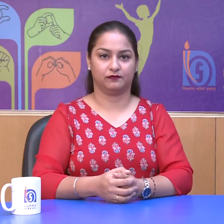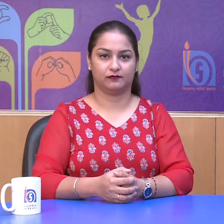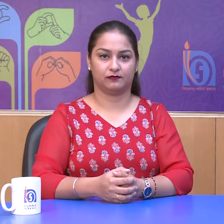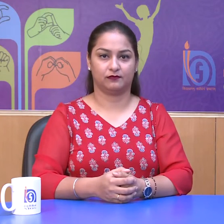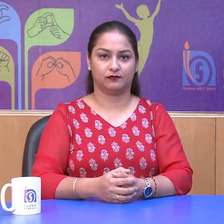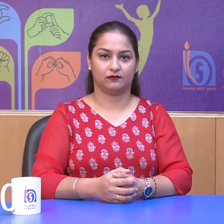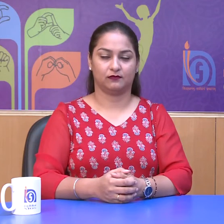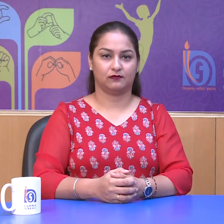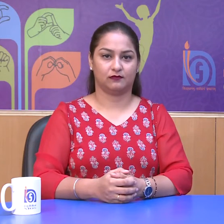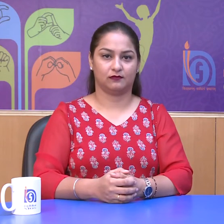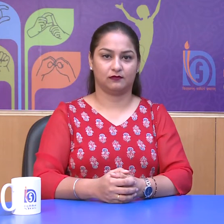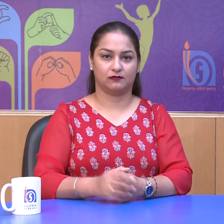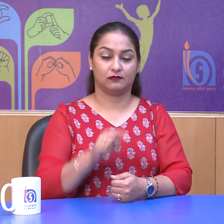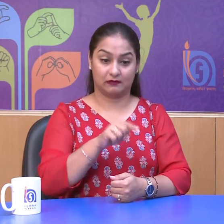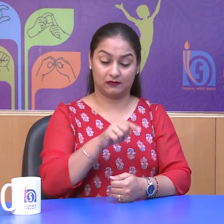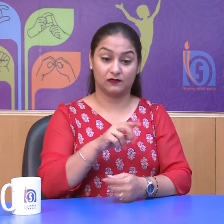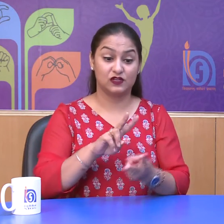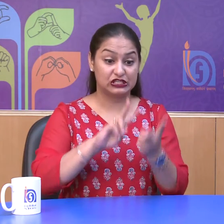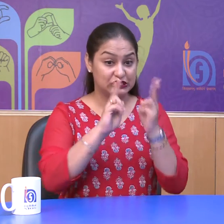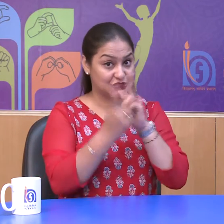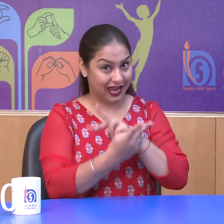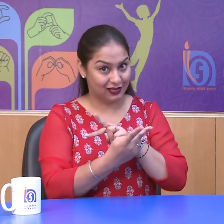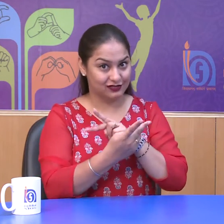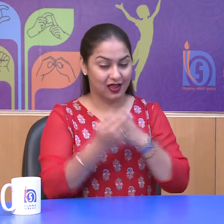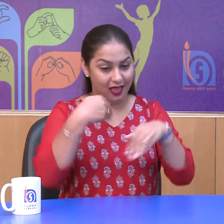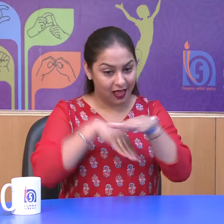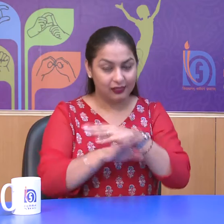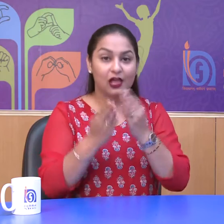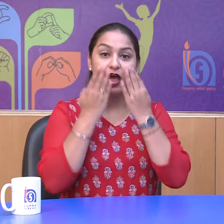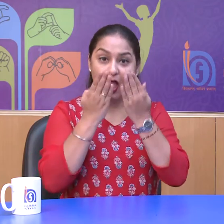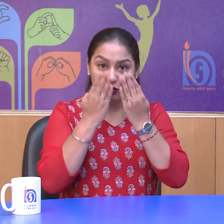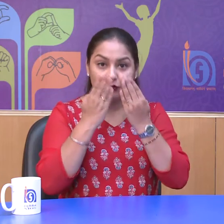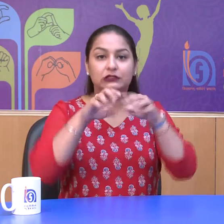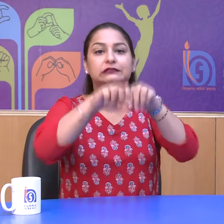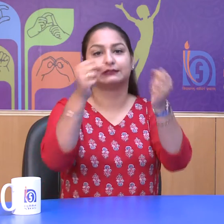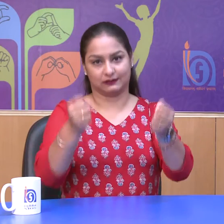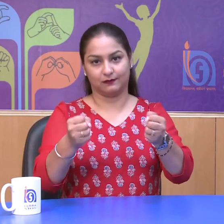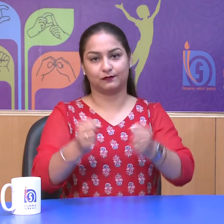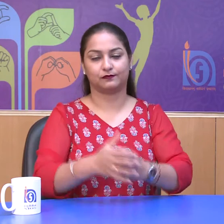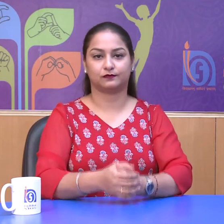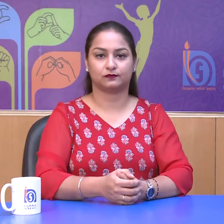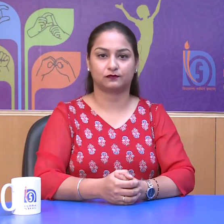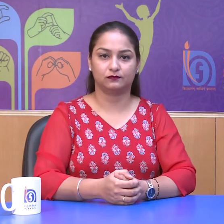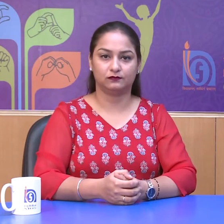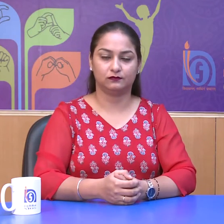There was a considerable change in the education system. The Arabic